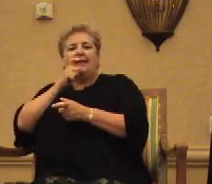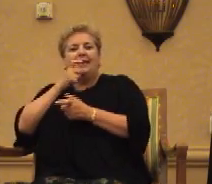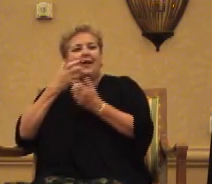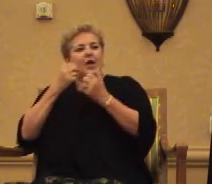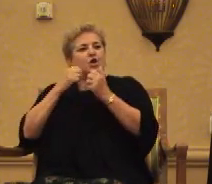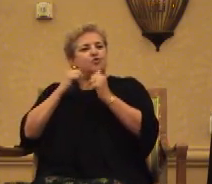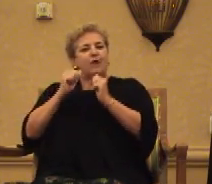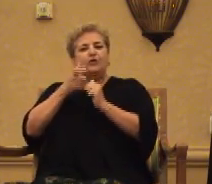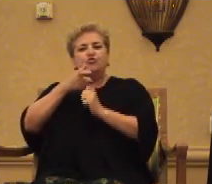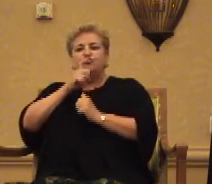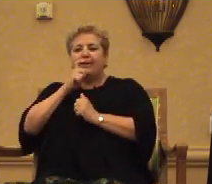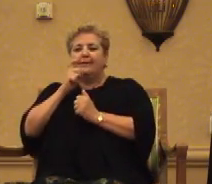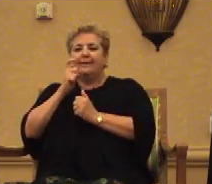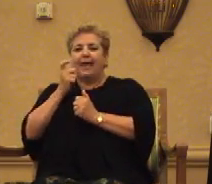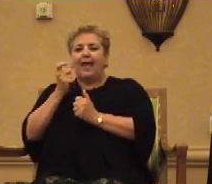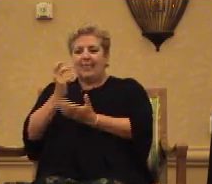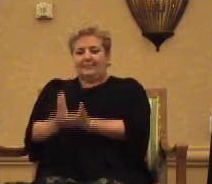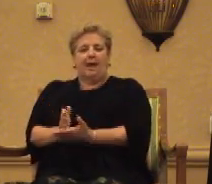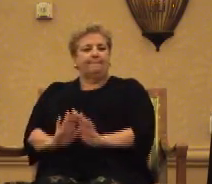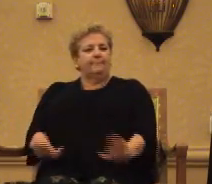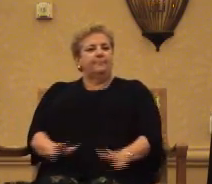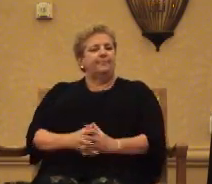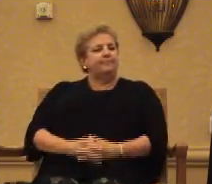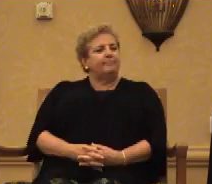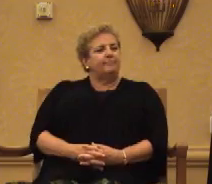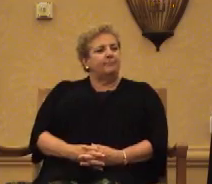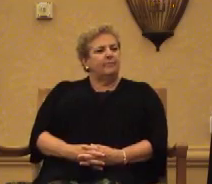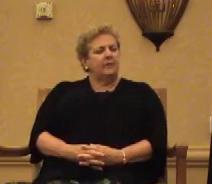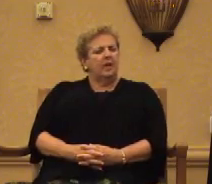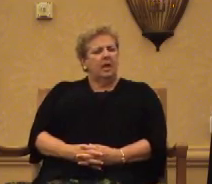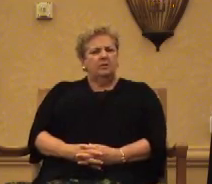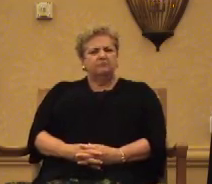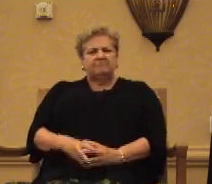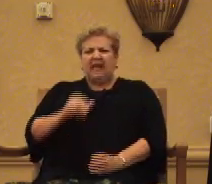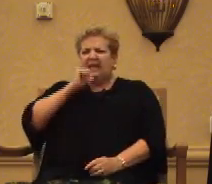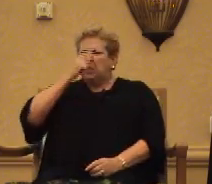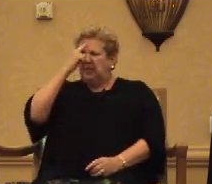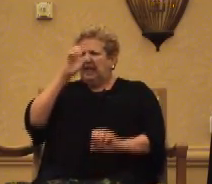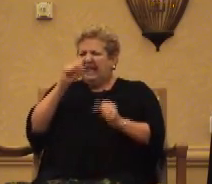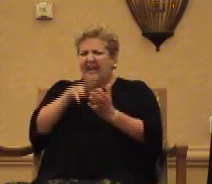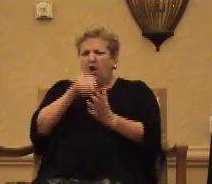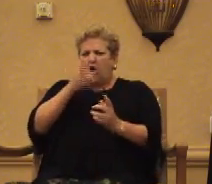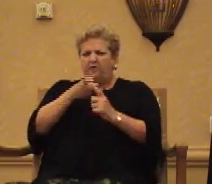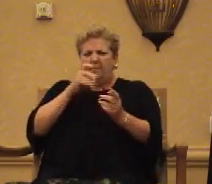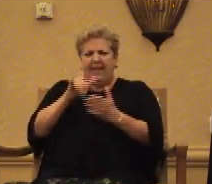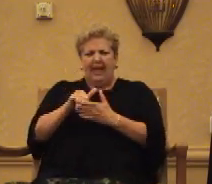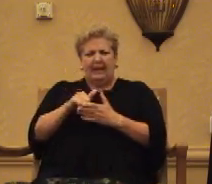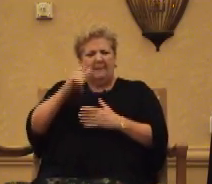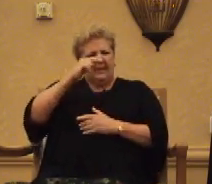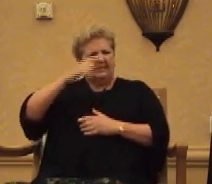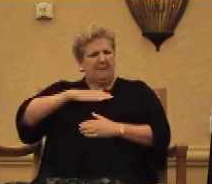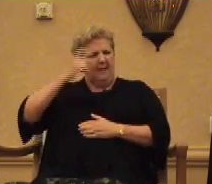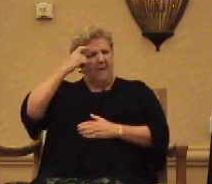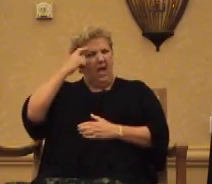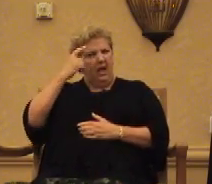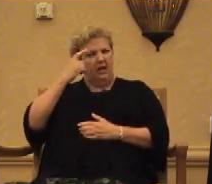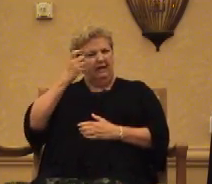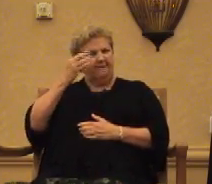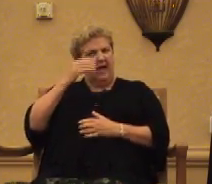abruptly. Well, I don't think I would learn anything from that because of the way my mind works. If I go into a bar to do that, and